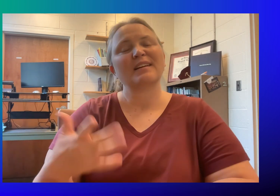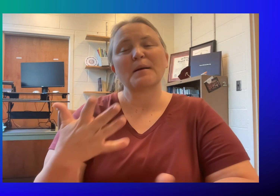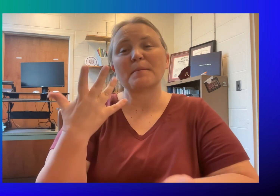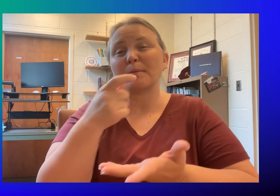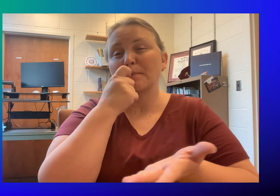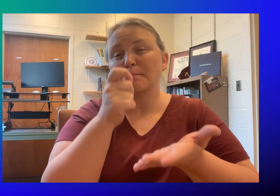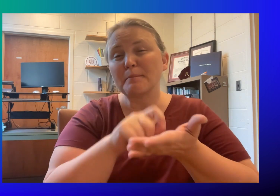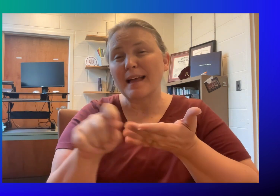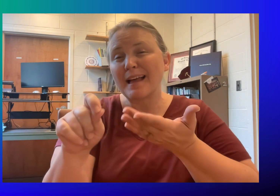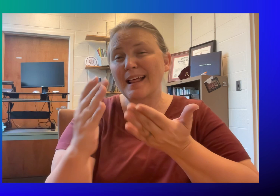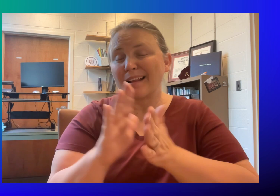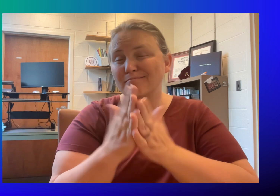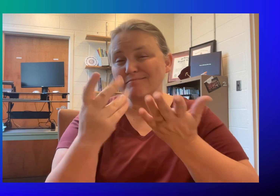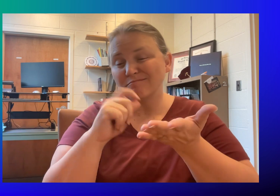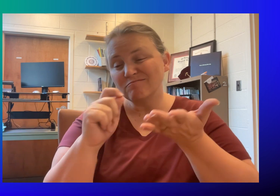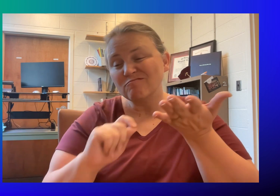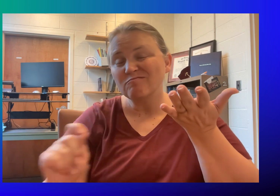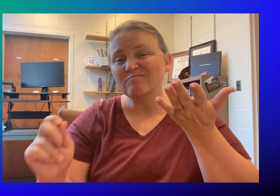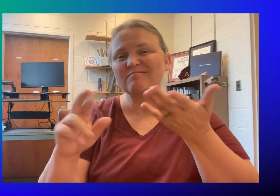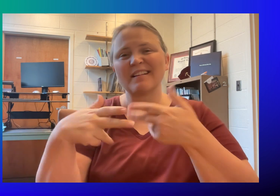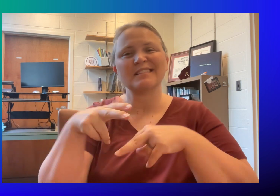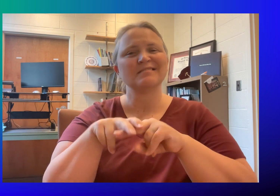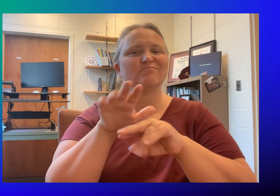thinking just with a pen and a notebook.